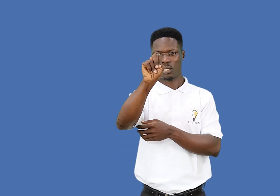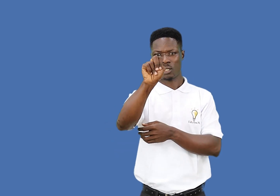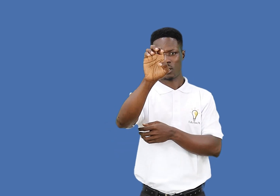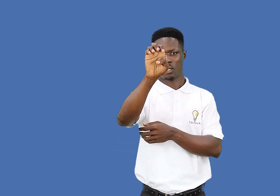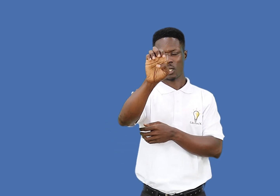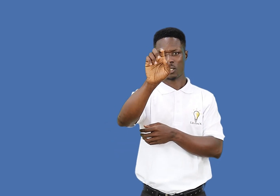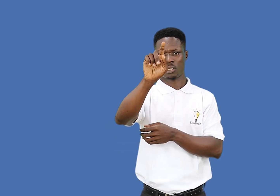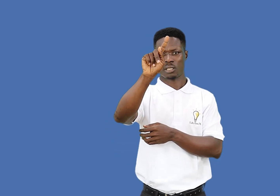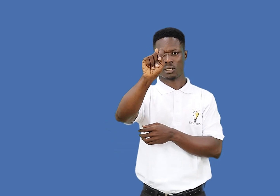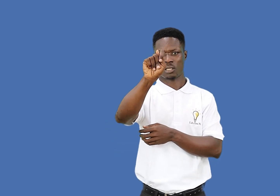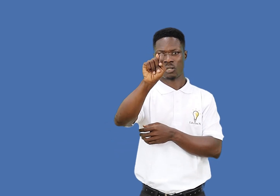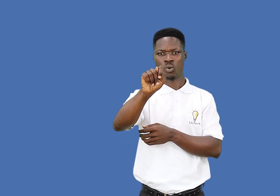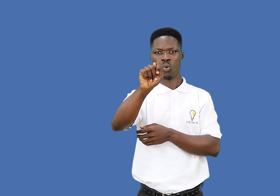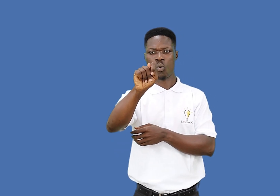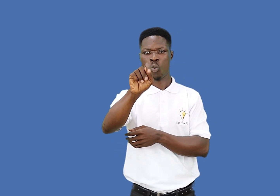And the name of this is called